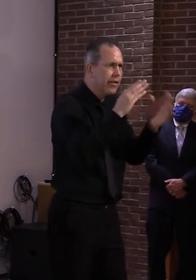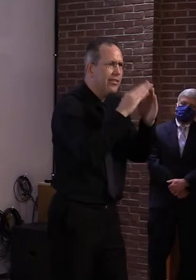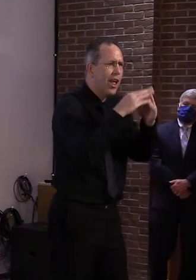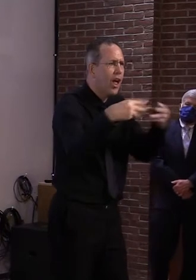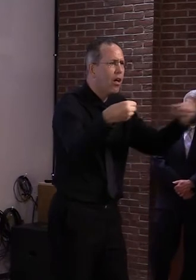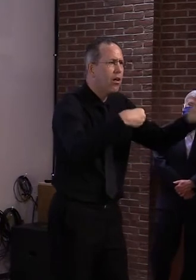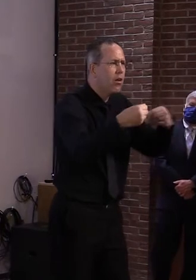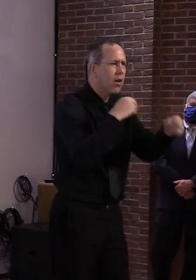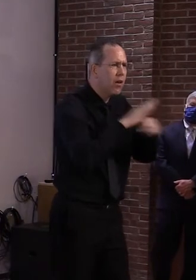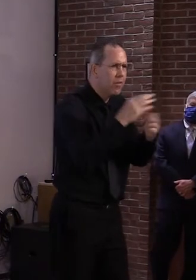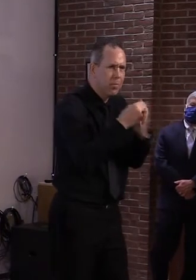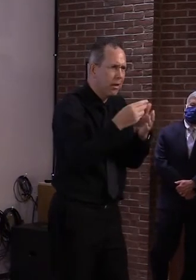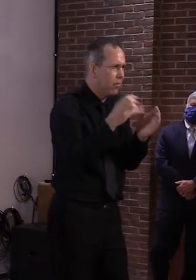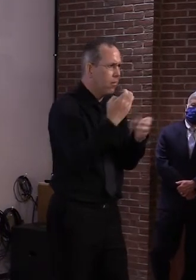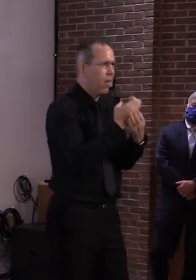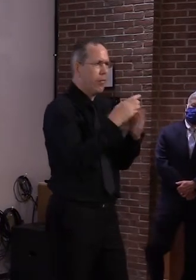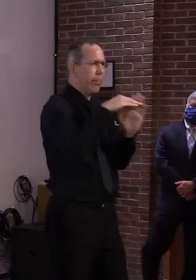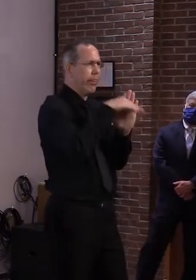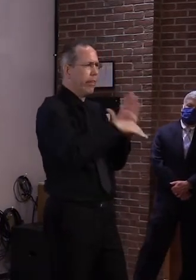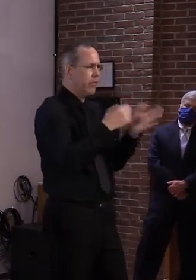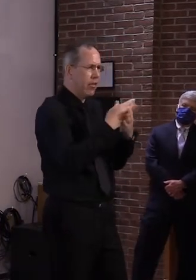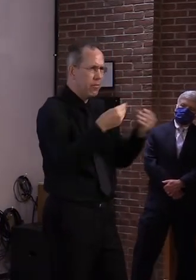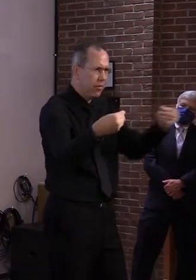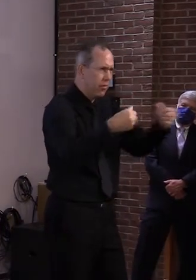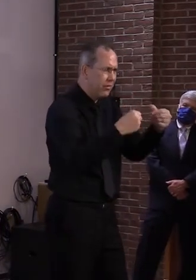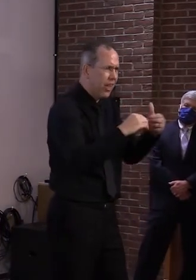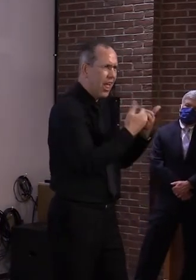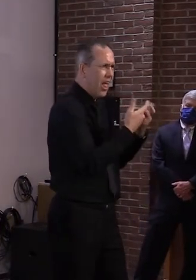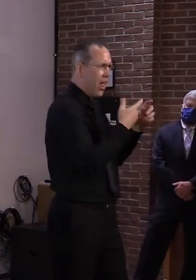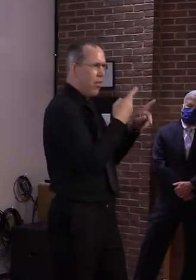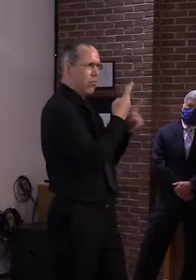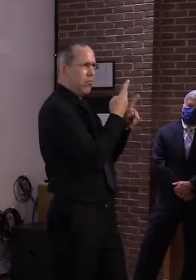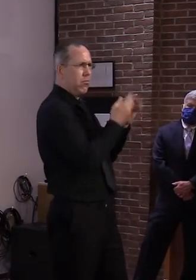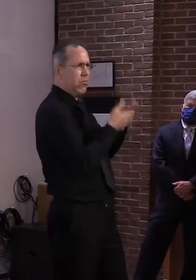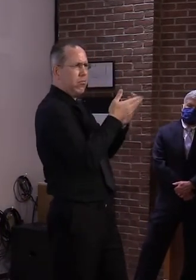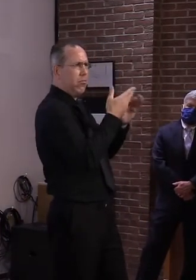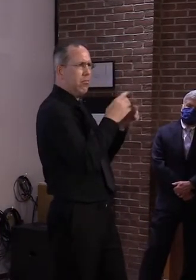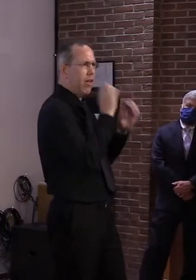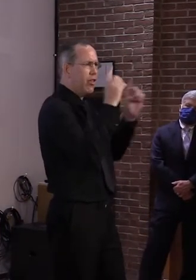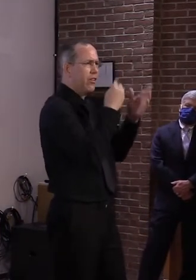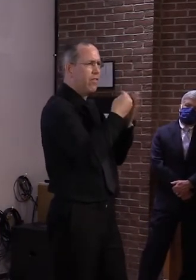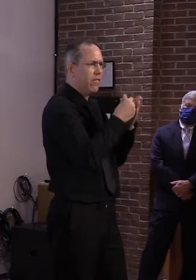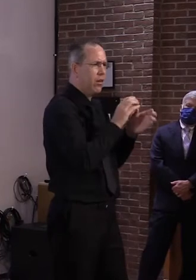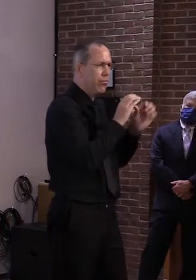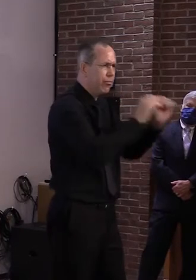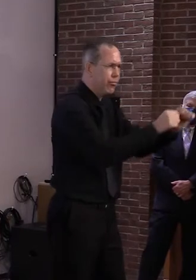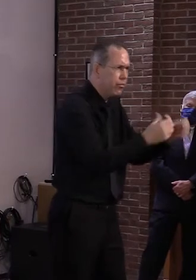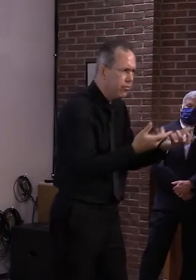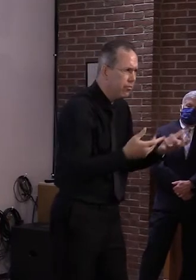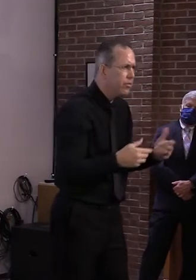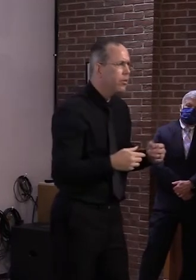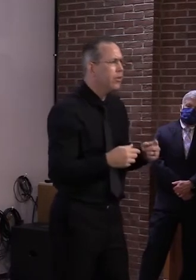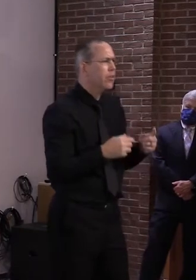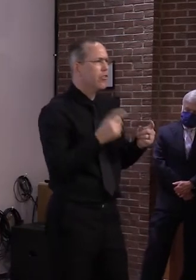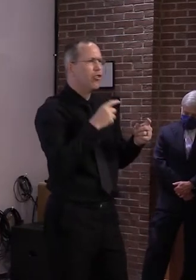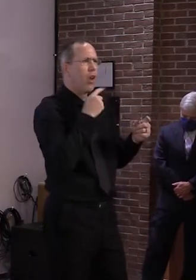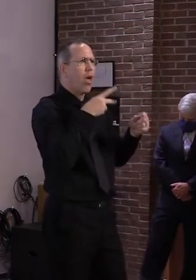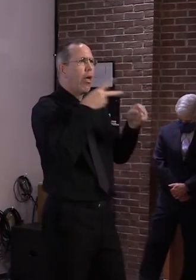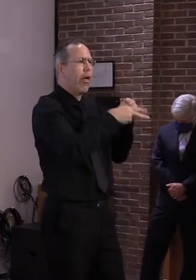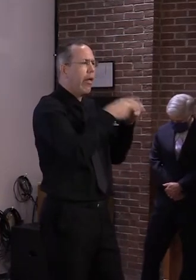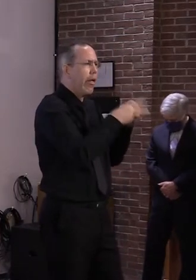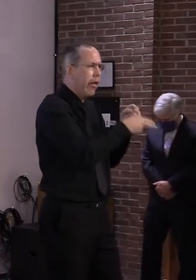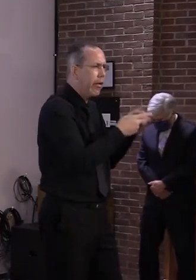considering that. I would like to see us do everything we can to reduce the costs because we know we don't